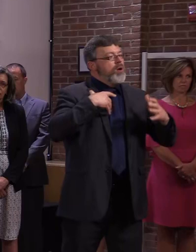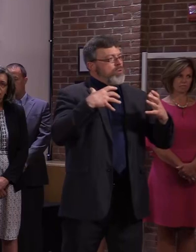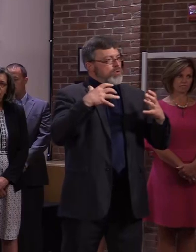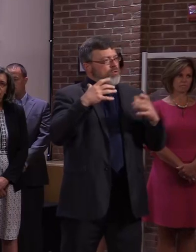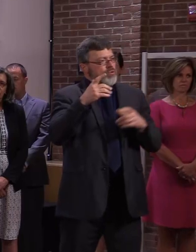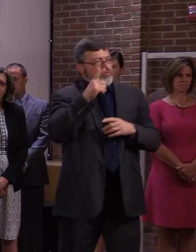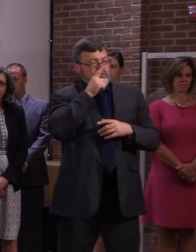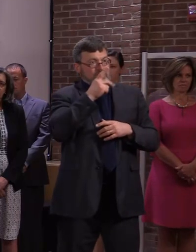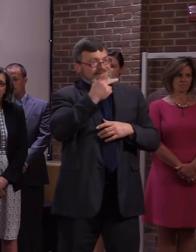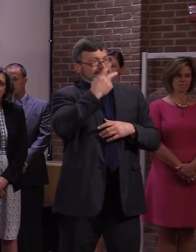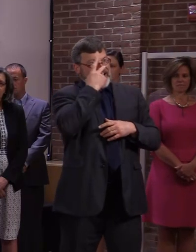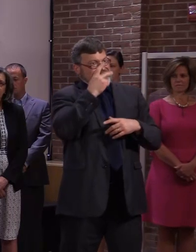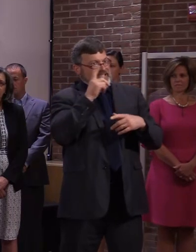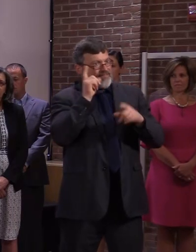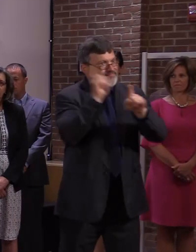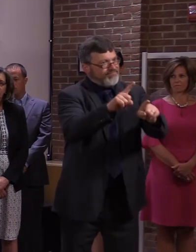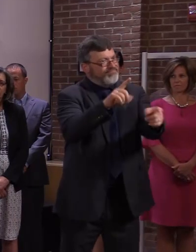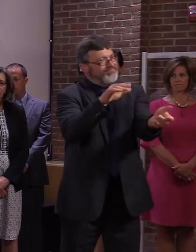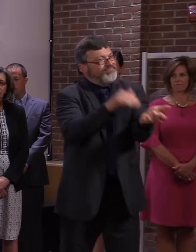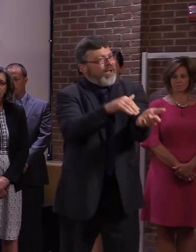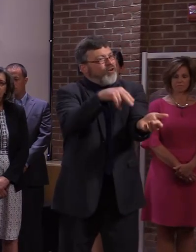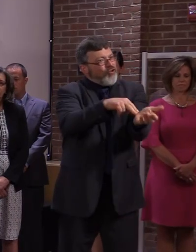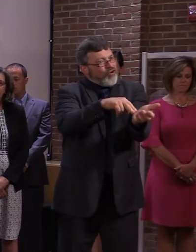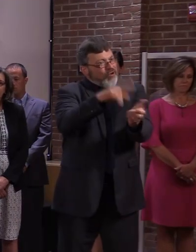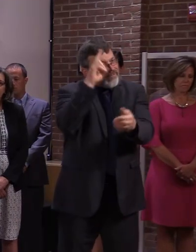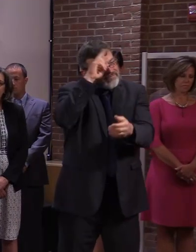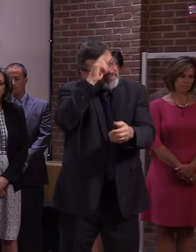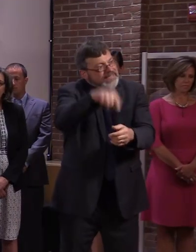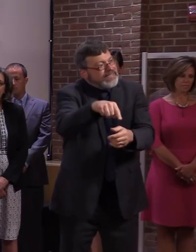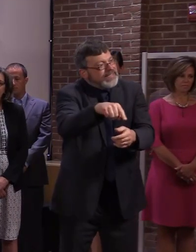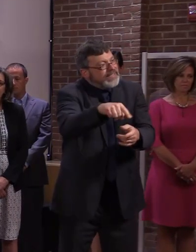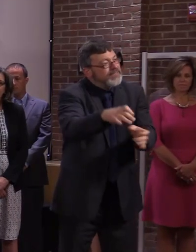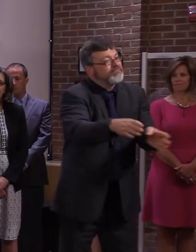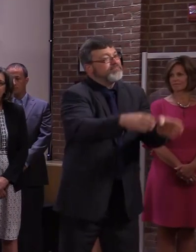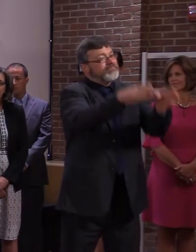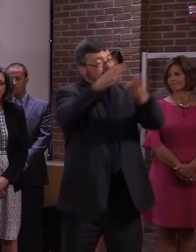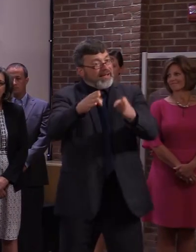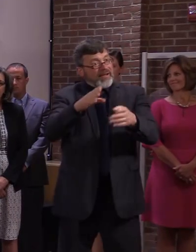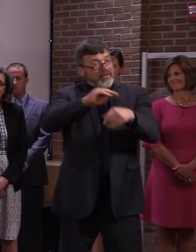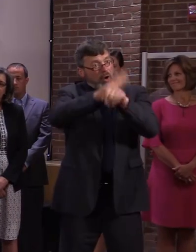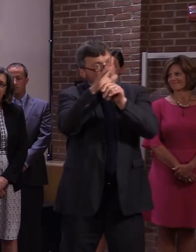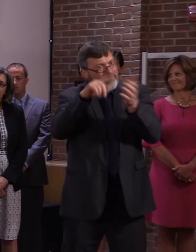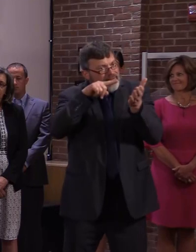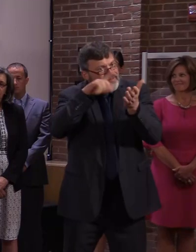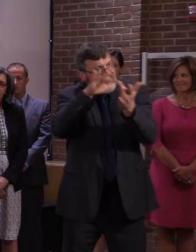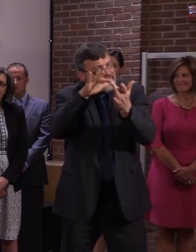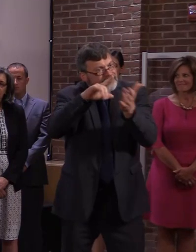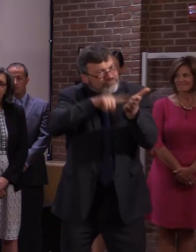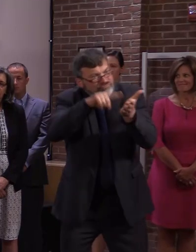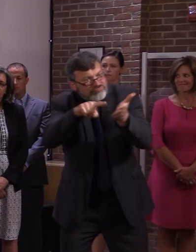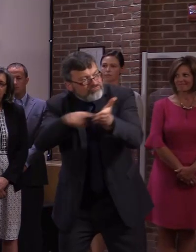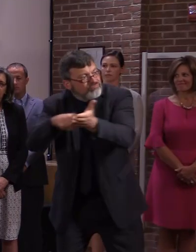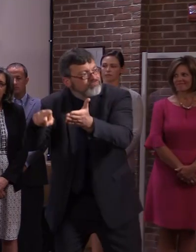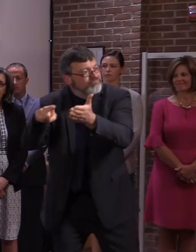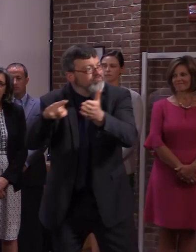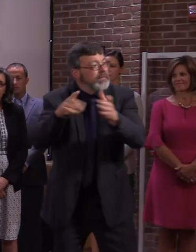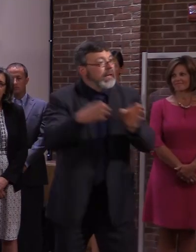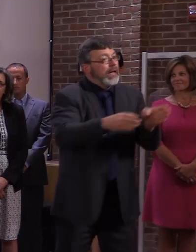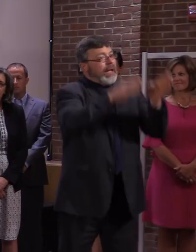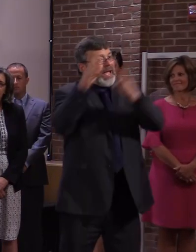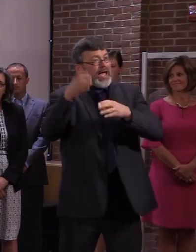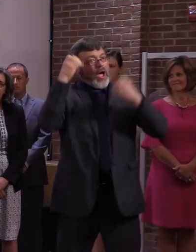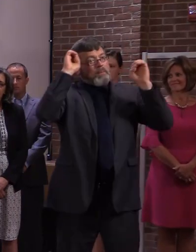teams, from contact tracers to the Epi team, State Emergency Operations Center